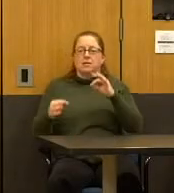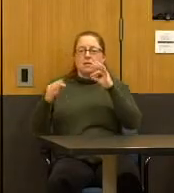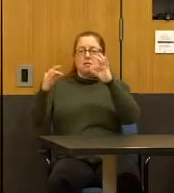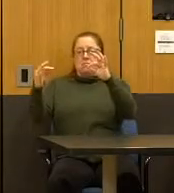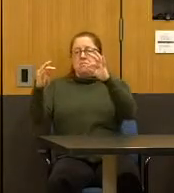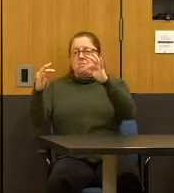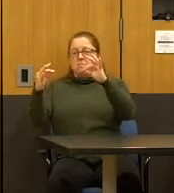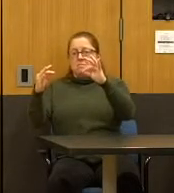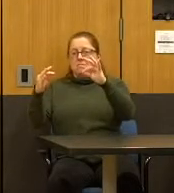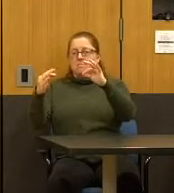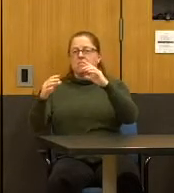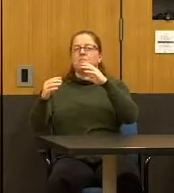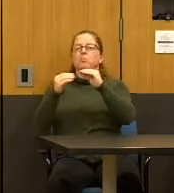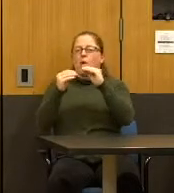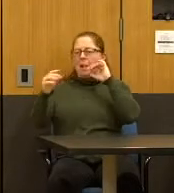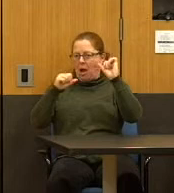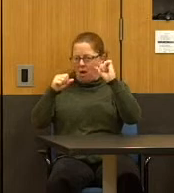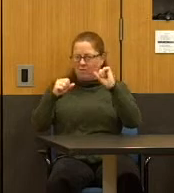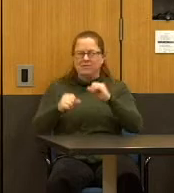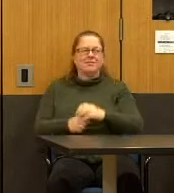perfect. This one's louder.